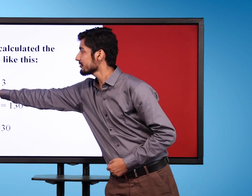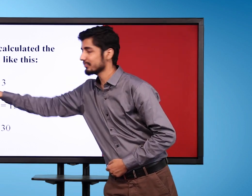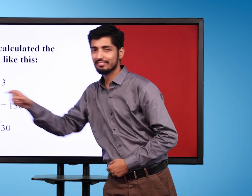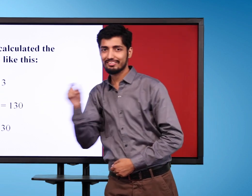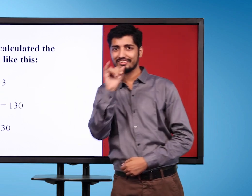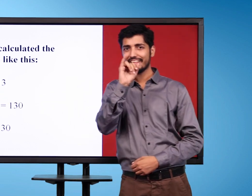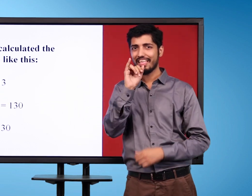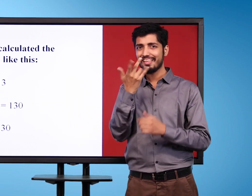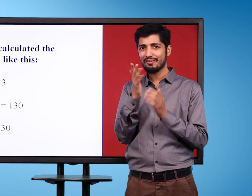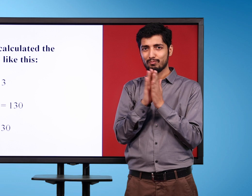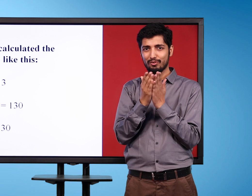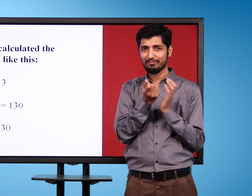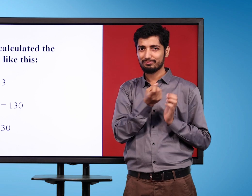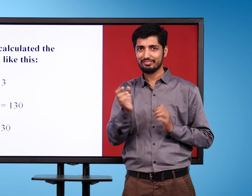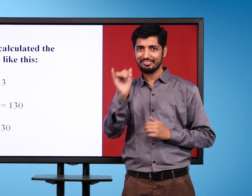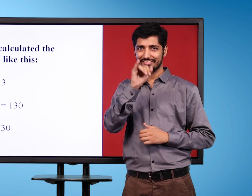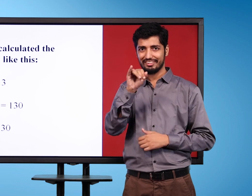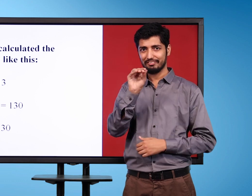6 plus 7 is equal to 13.